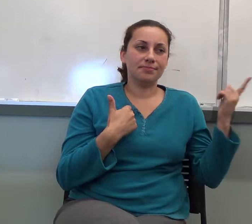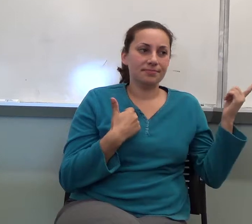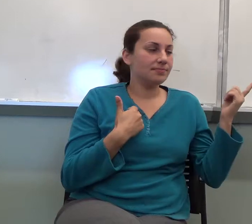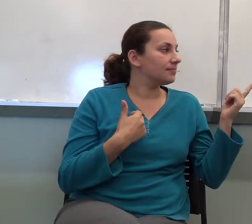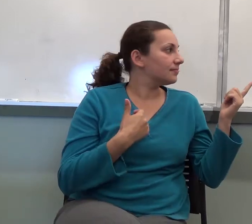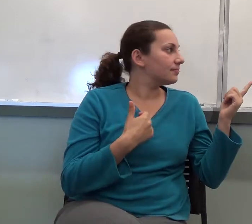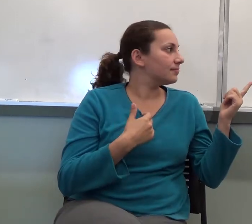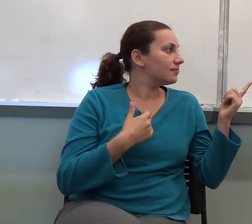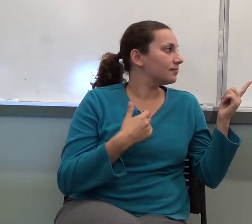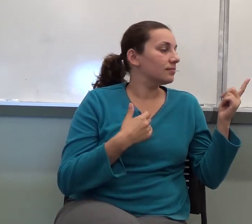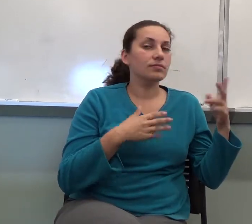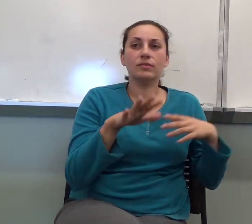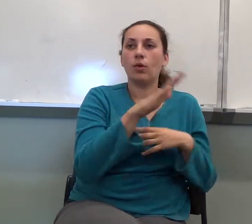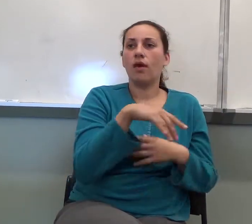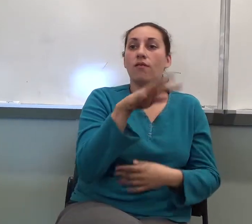So it turns out to be